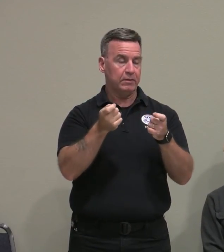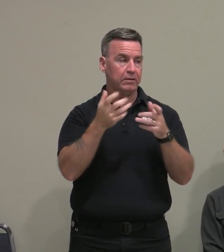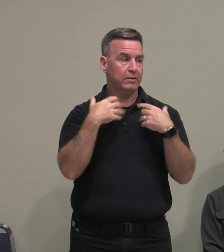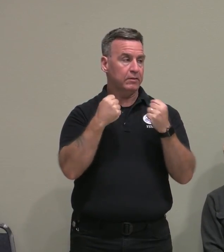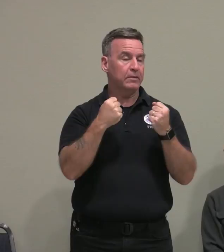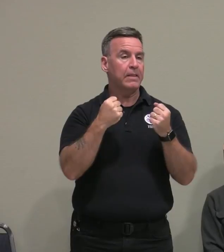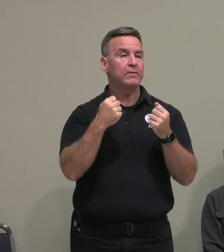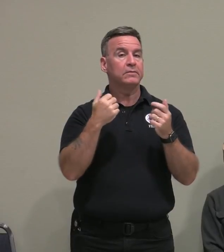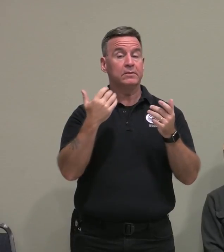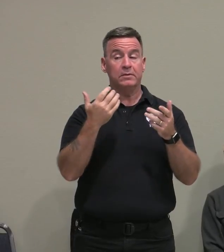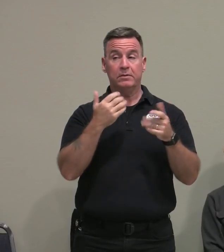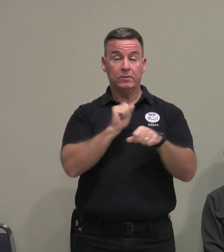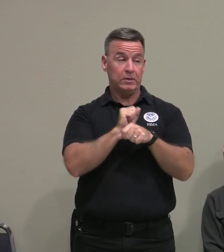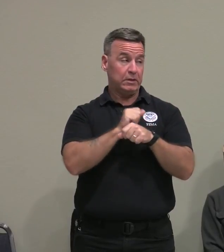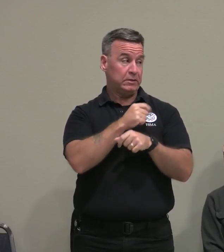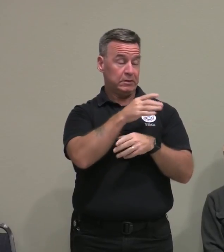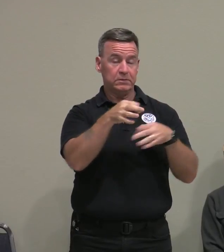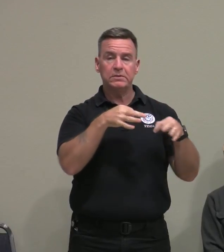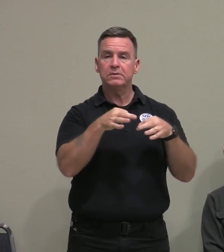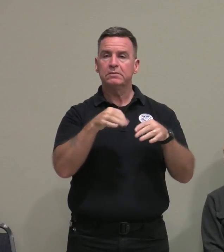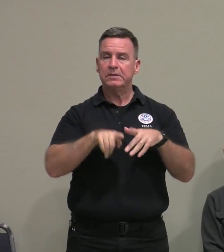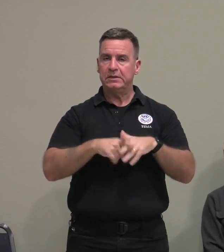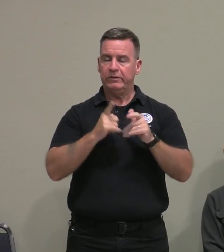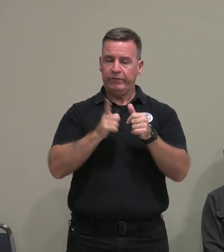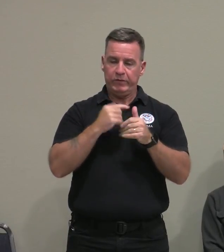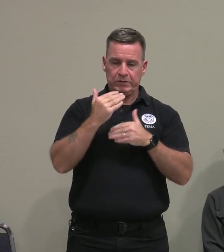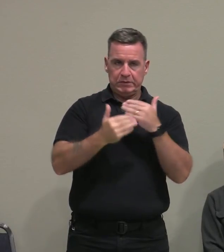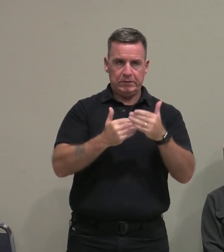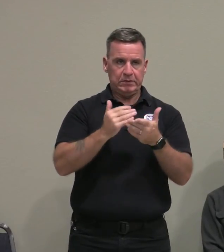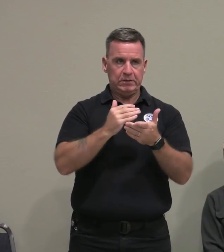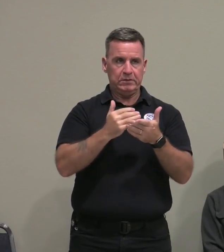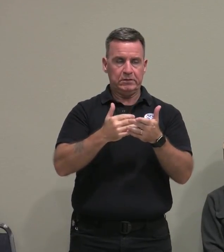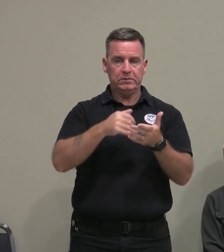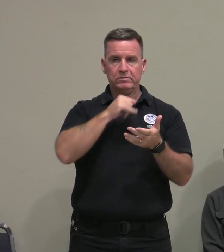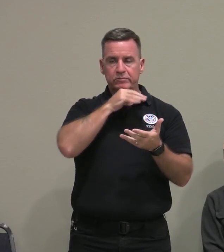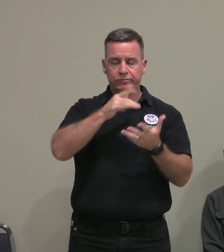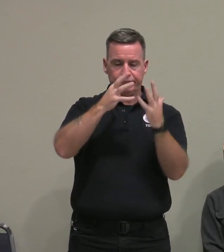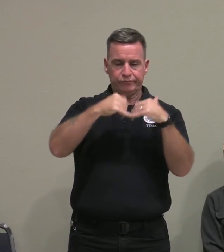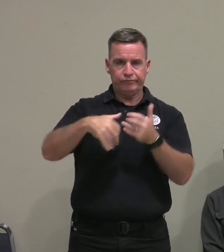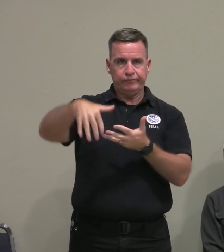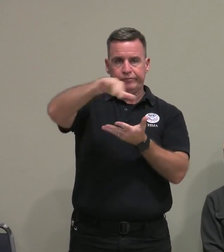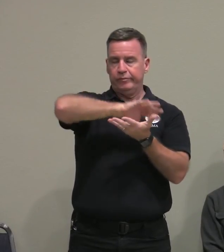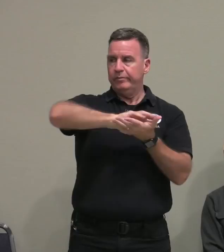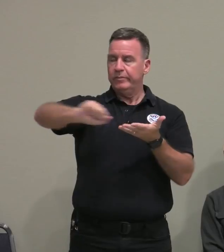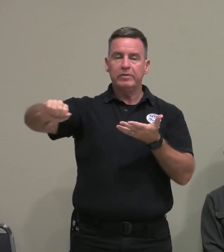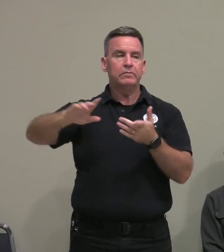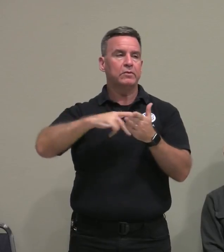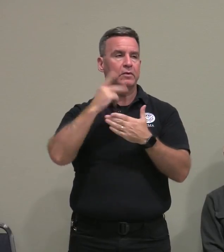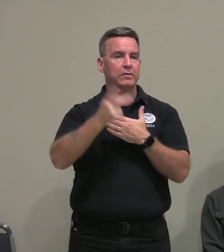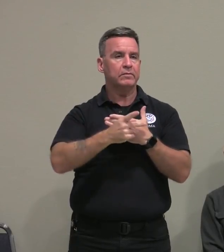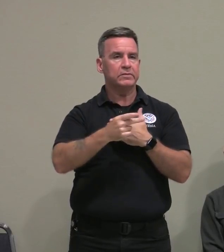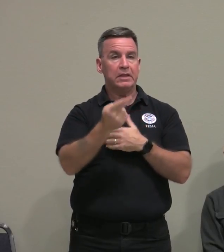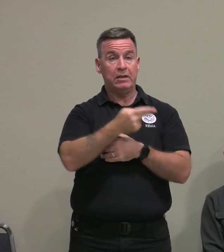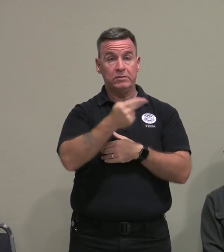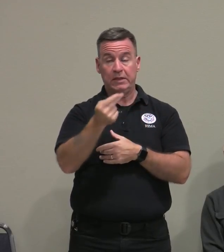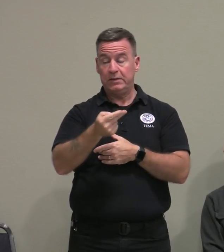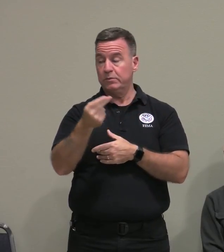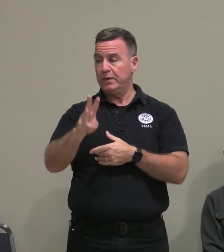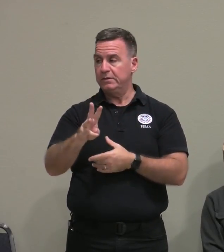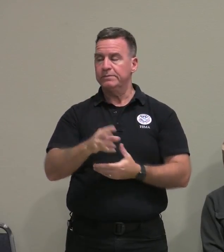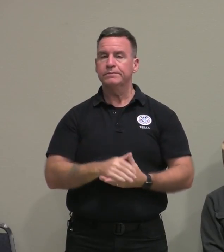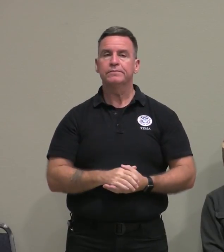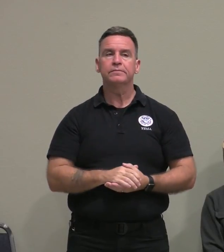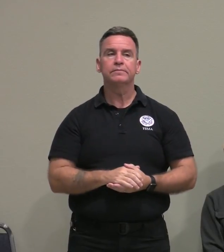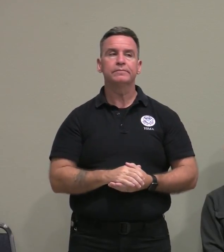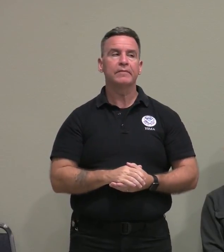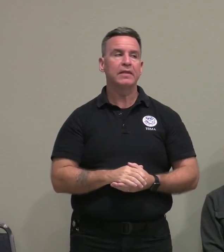Our job here, as Mark described, is to begin the first phase of the debris removal program, which is the removal of household hazardous waste.